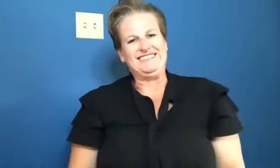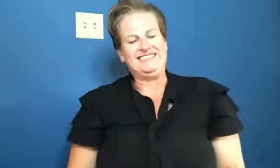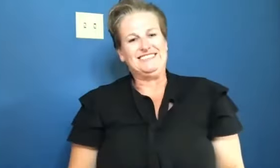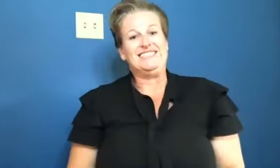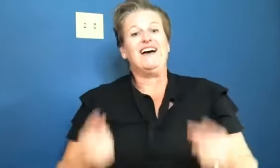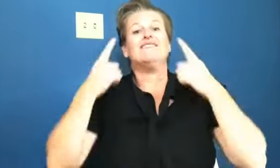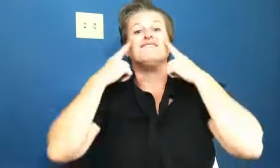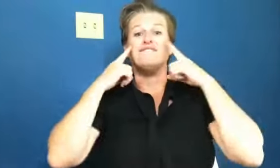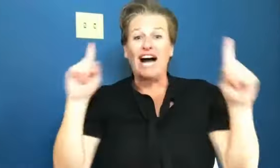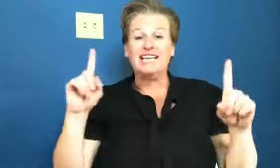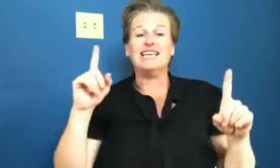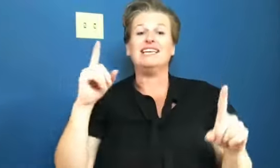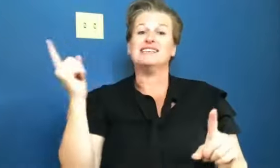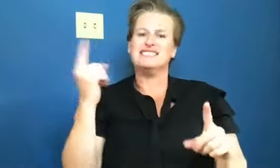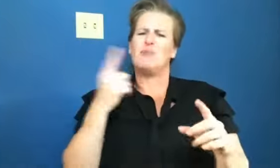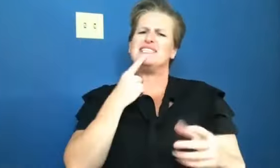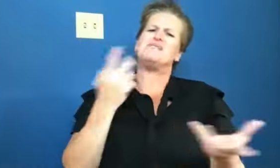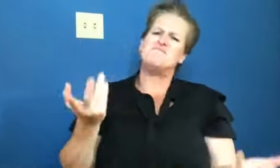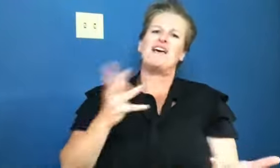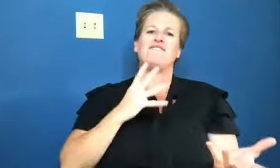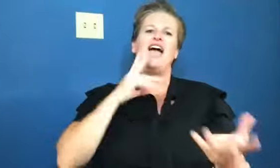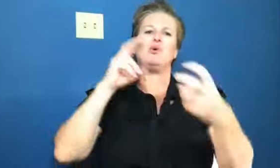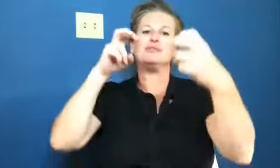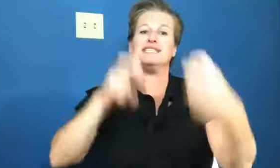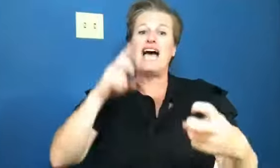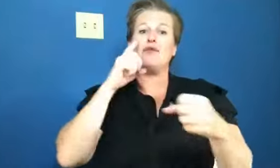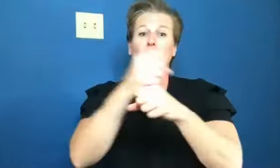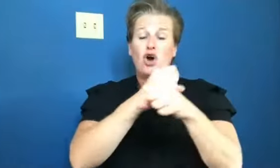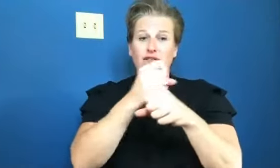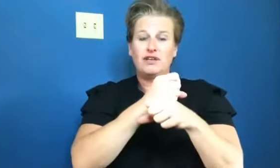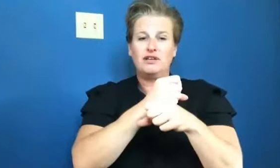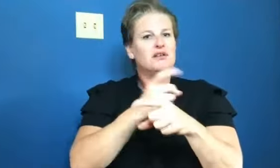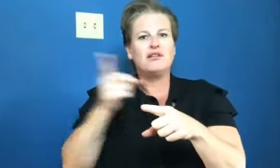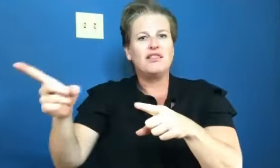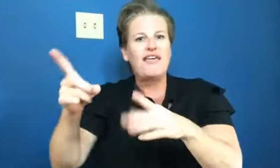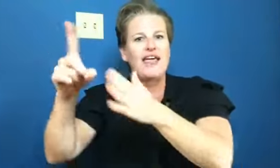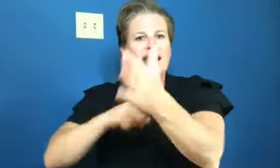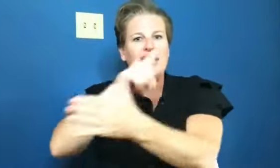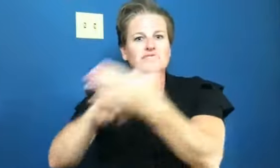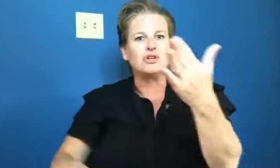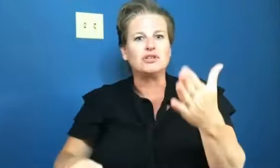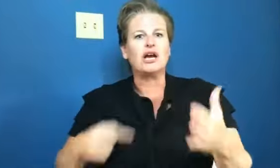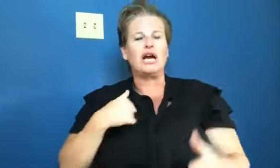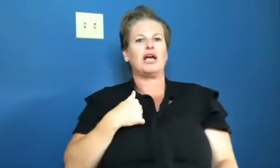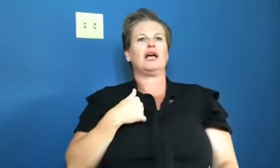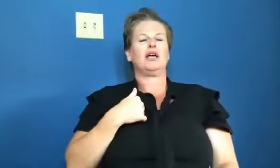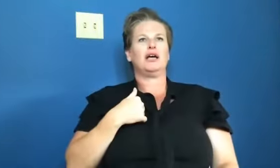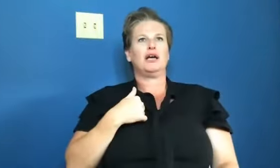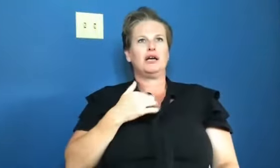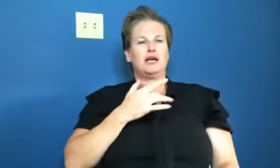to meet me for a coffee commitment, but guess what? They didn't show up for that coffee commitment. And my greatest fears were being realized, that fear of rejection. But what